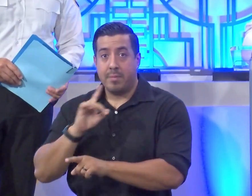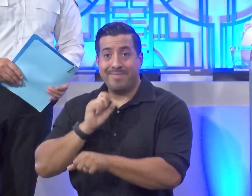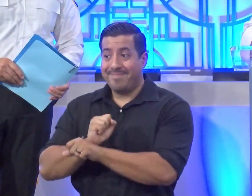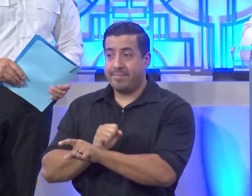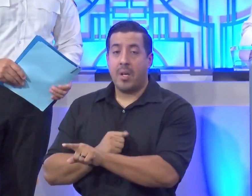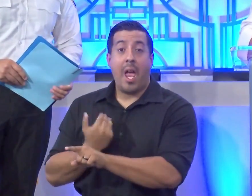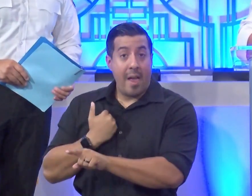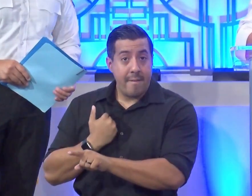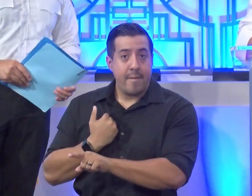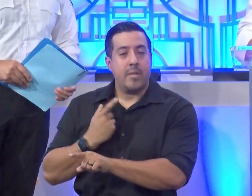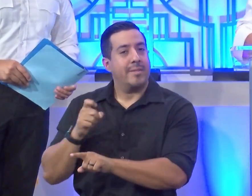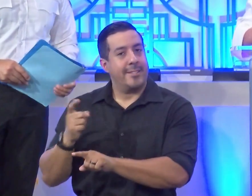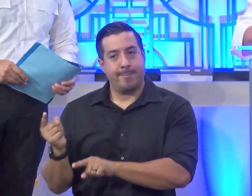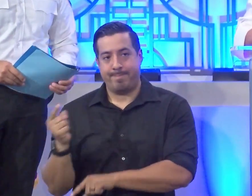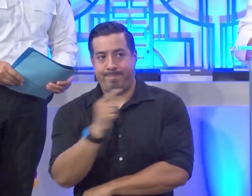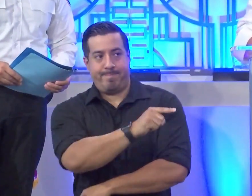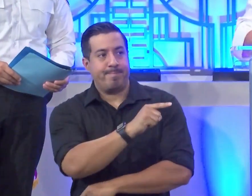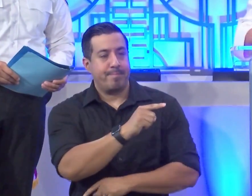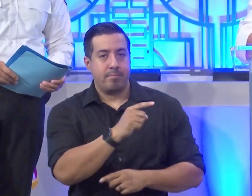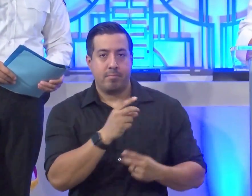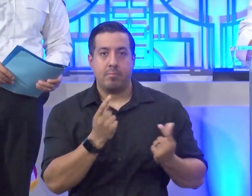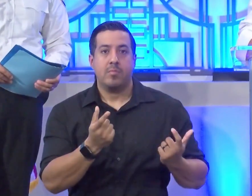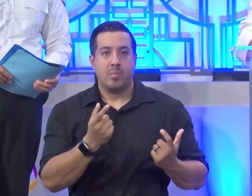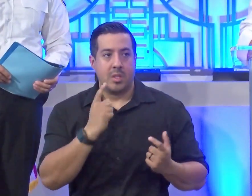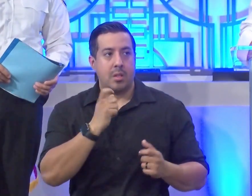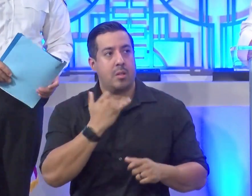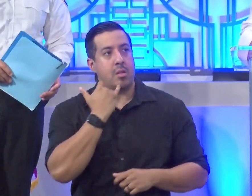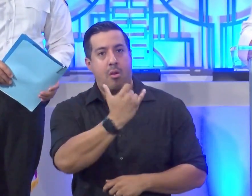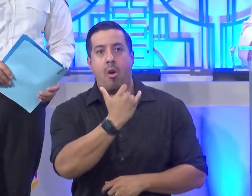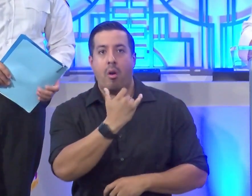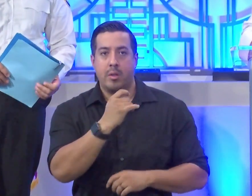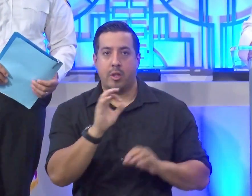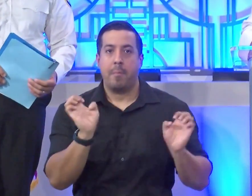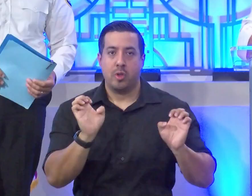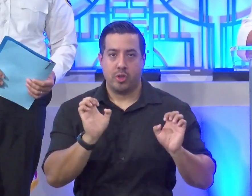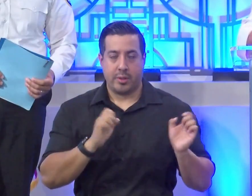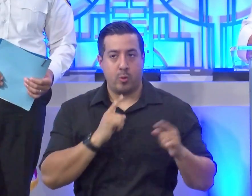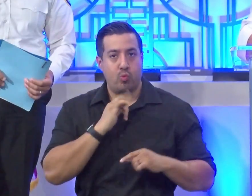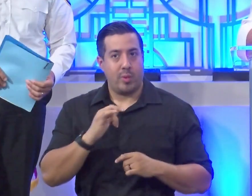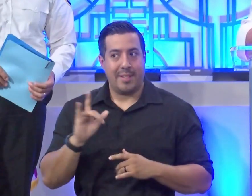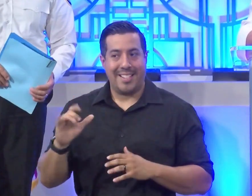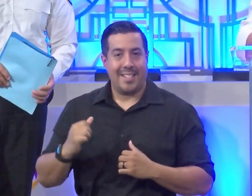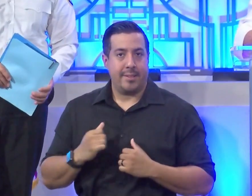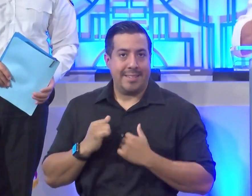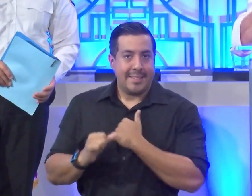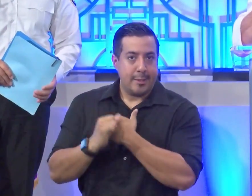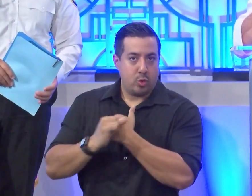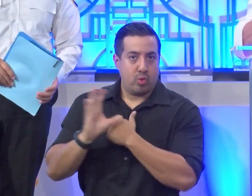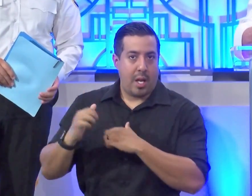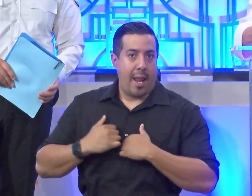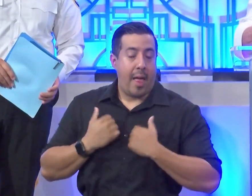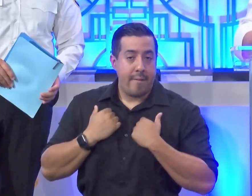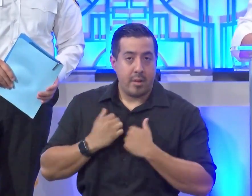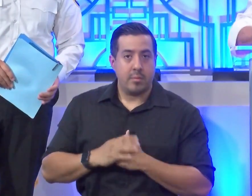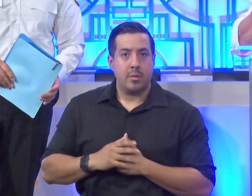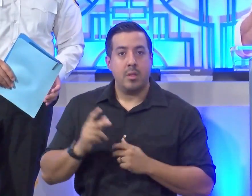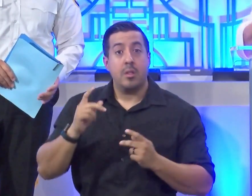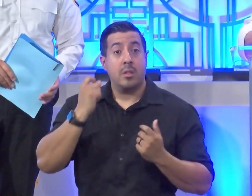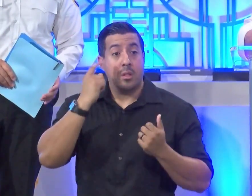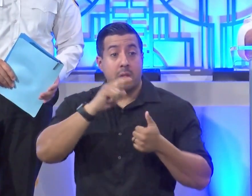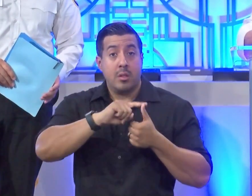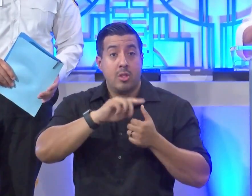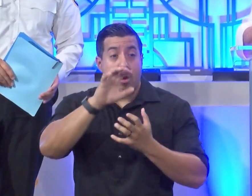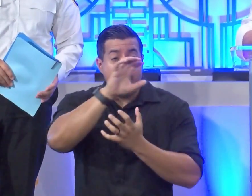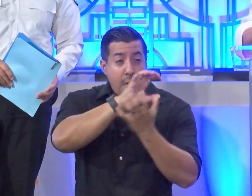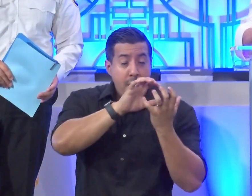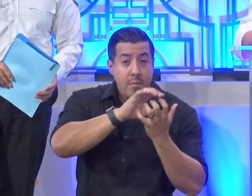at a hospital. It is a true, rapidly dangerous, life-threatening emergency. And again, the hallmarks are confusion,